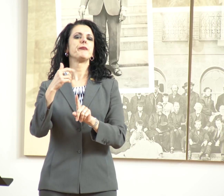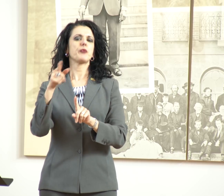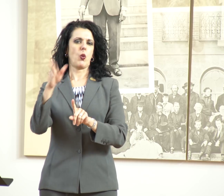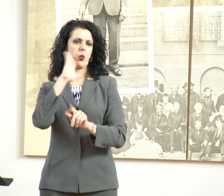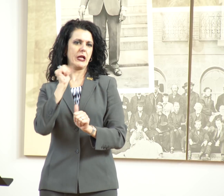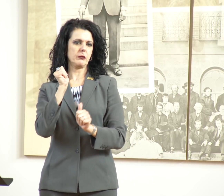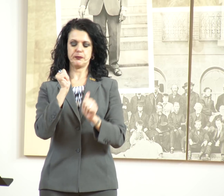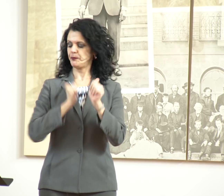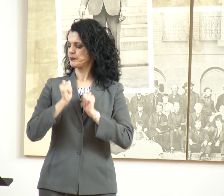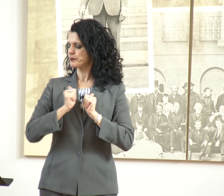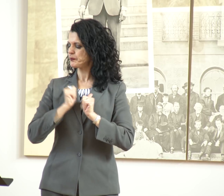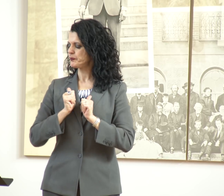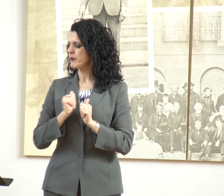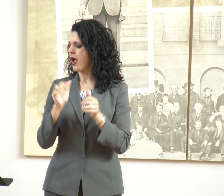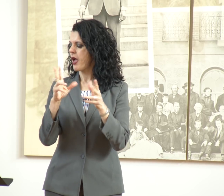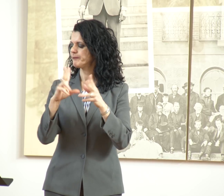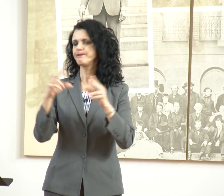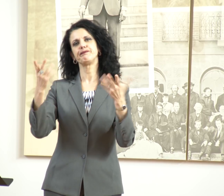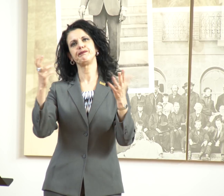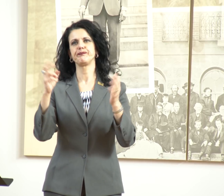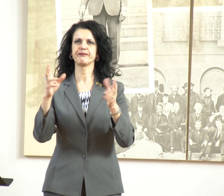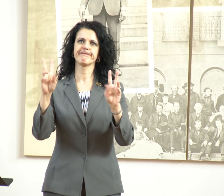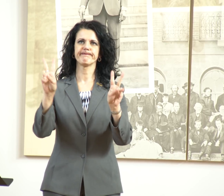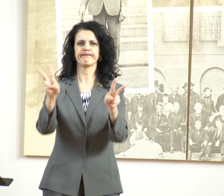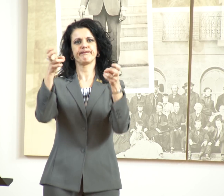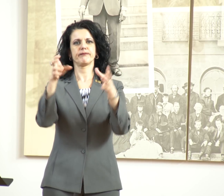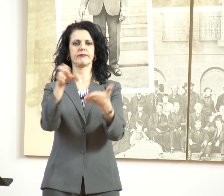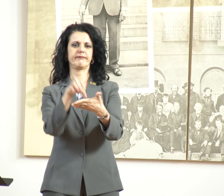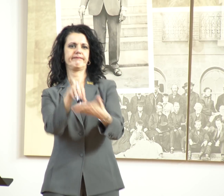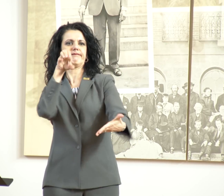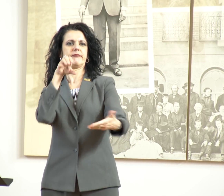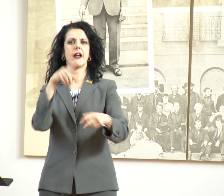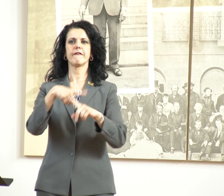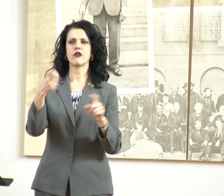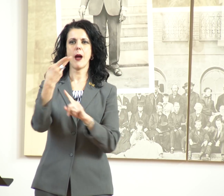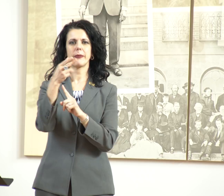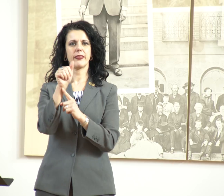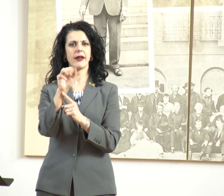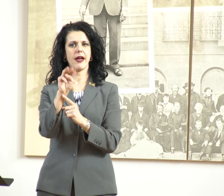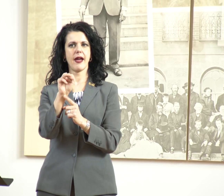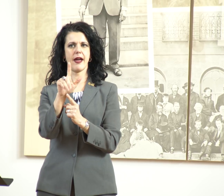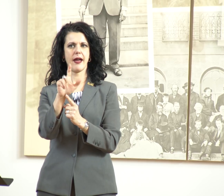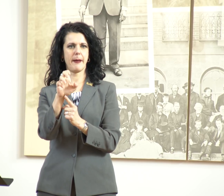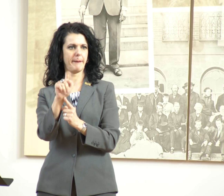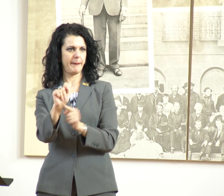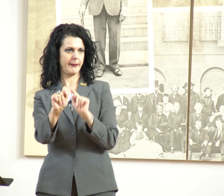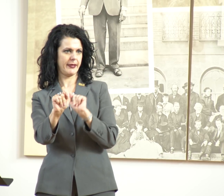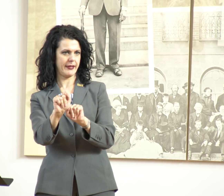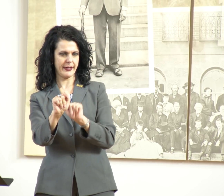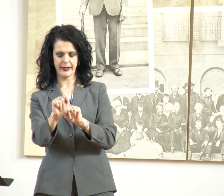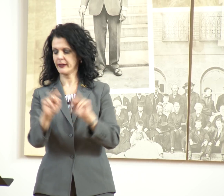our present. John Michael Taylor will perform a soliloquy from